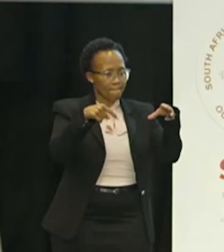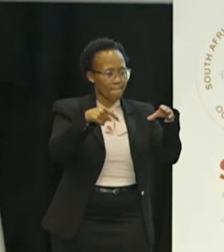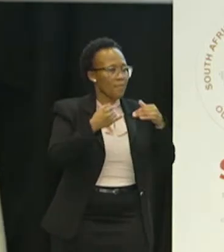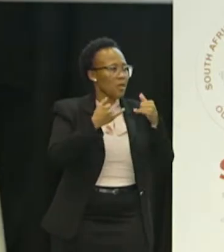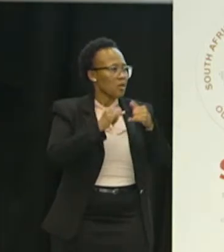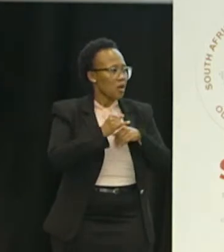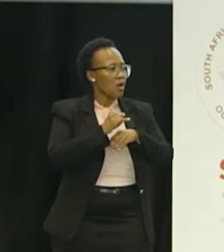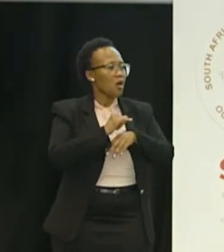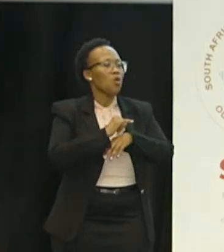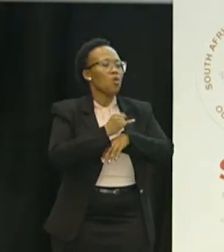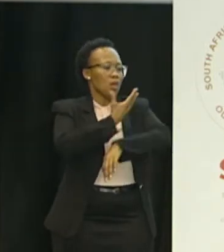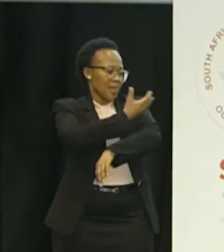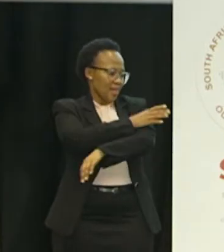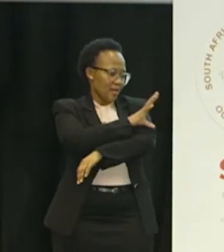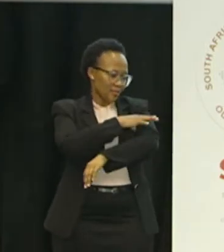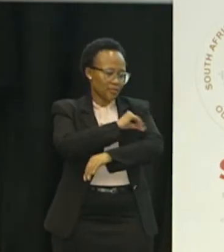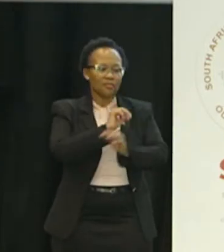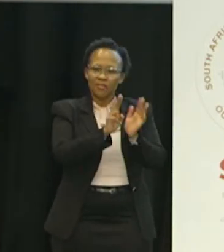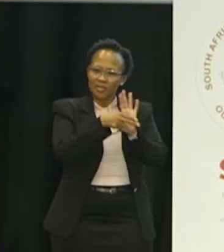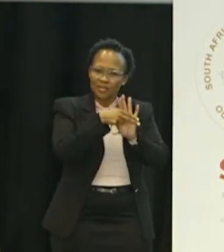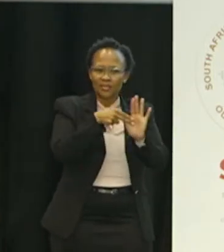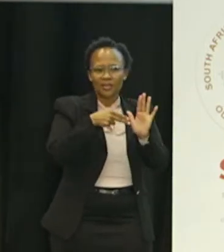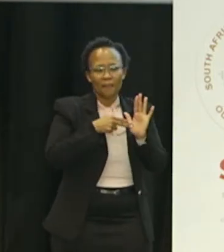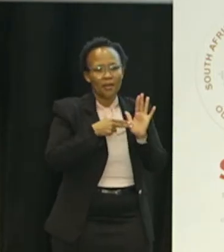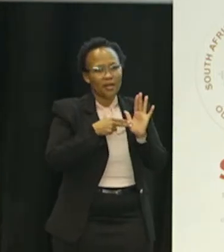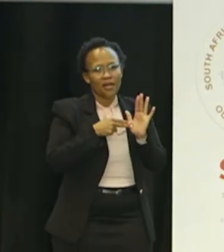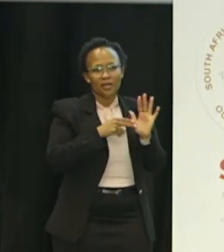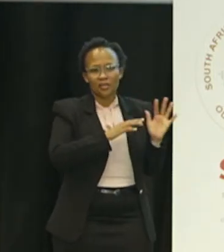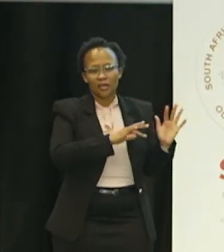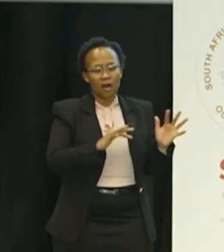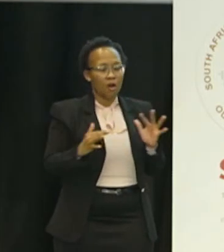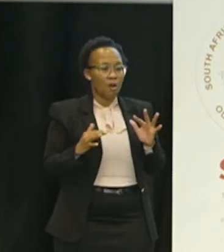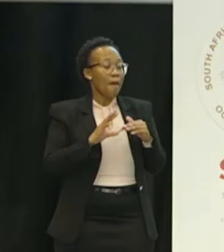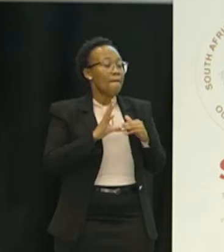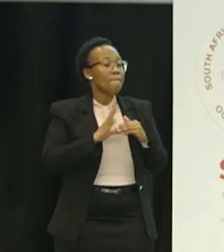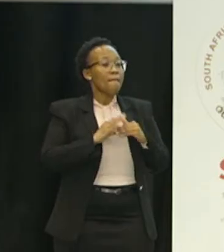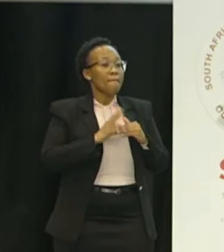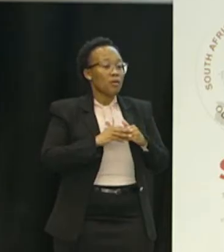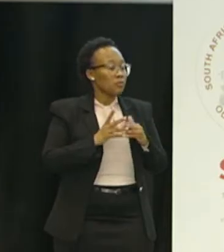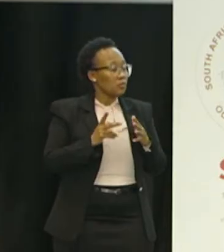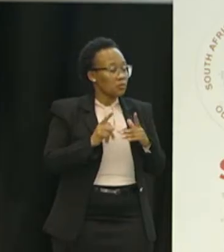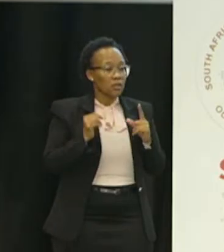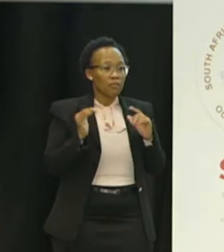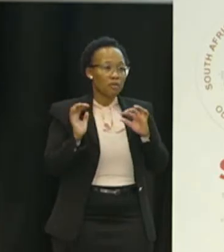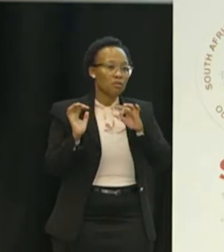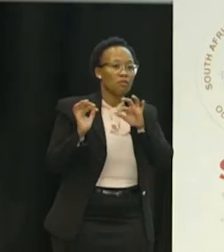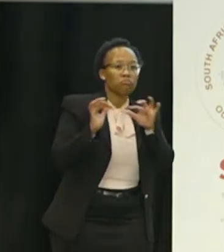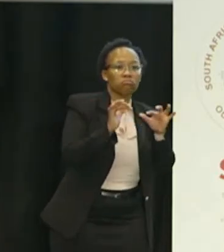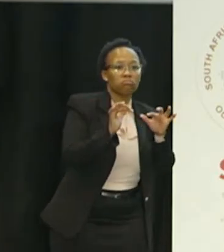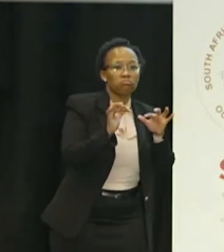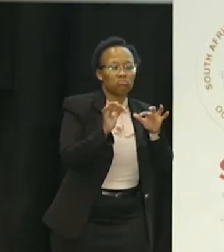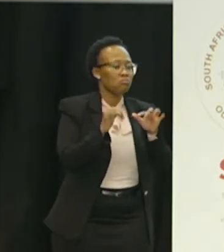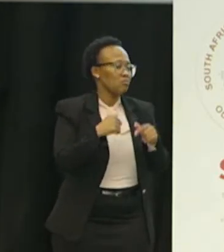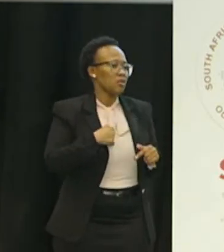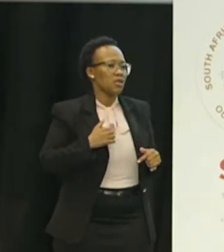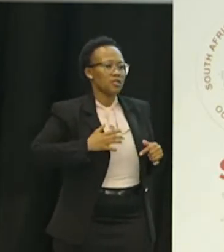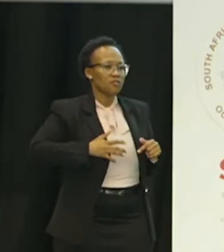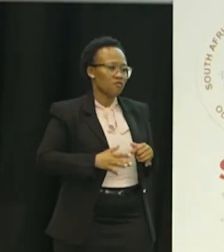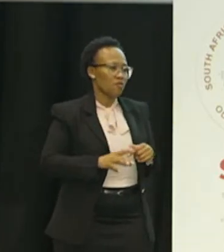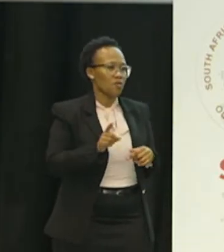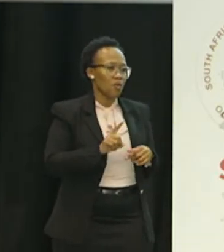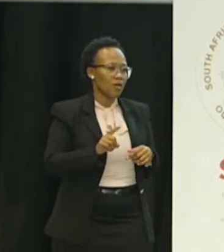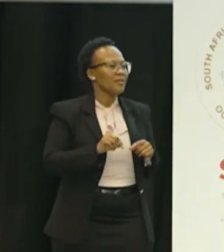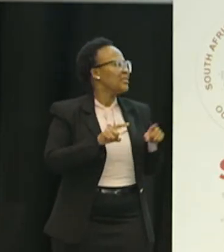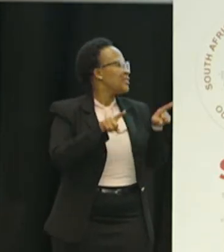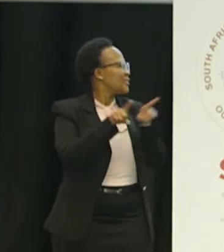clinics, to be stigmatized as places where members of the key population go to. We don't want them to be tagged as the P-Wood clinic